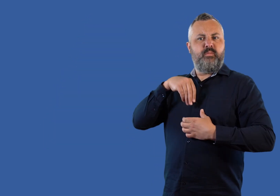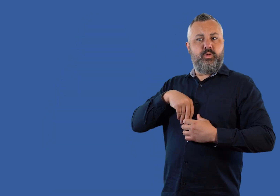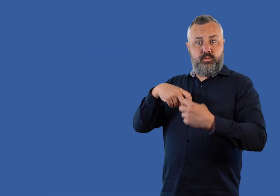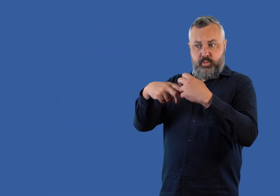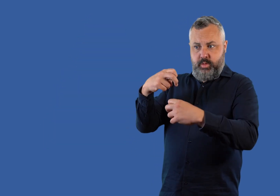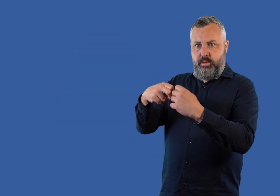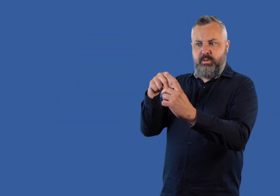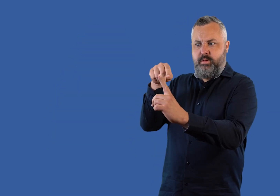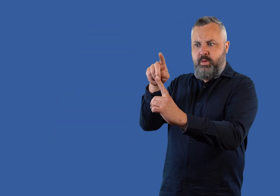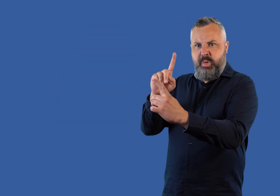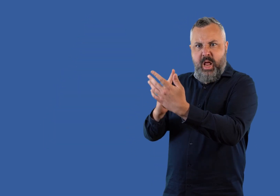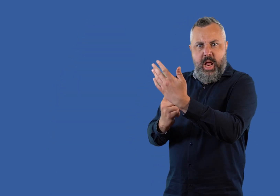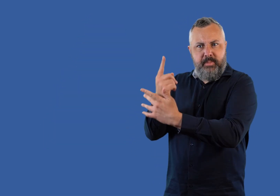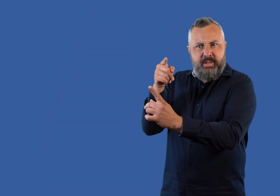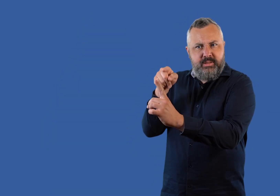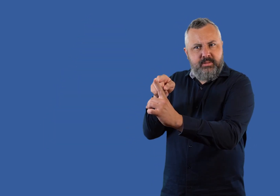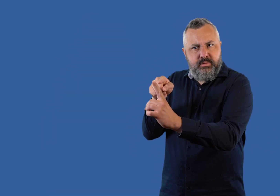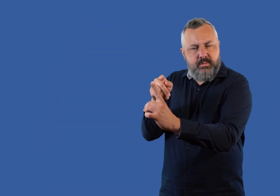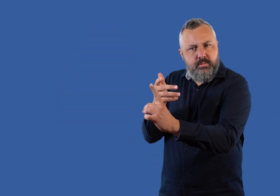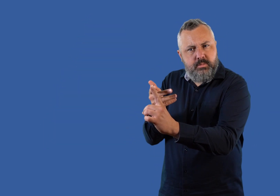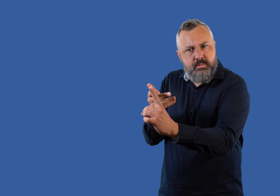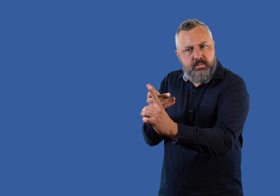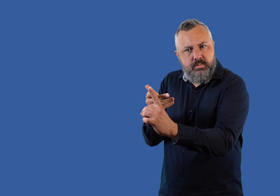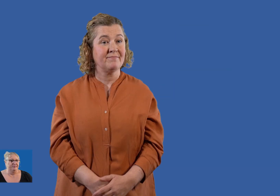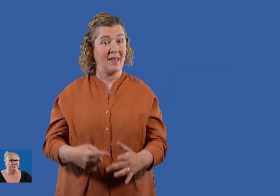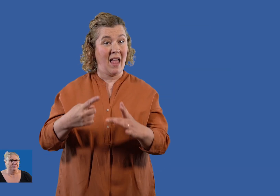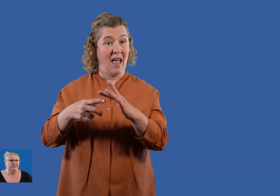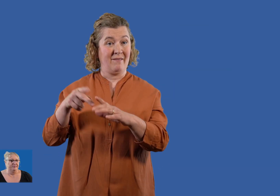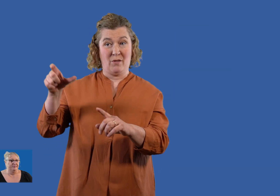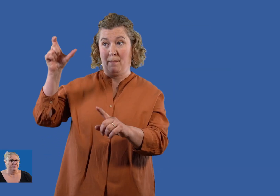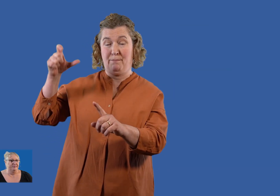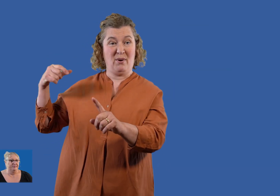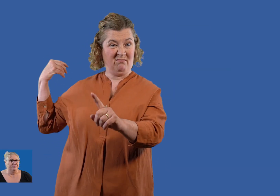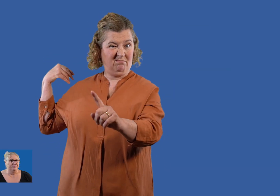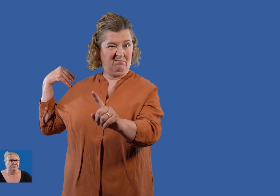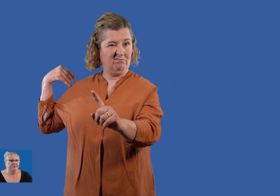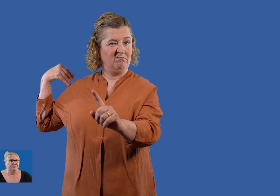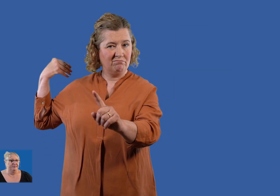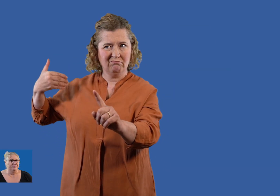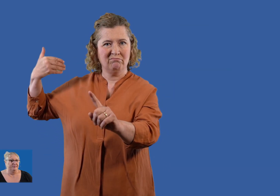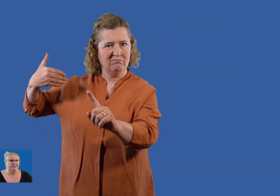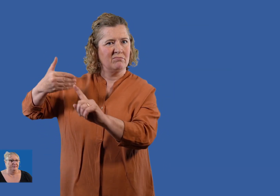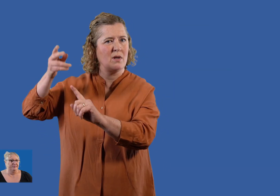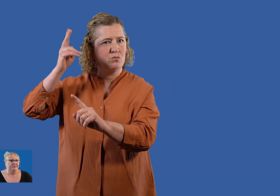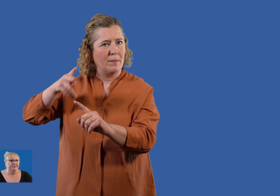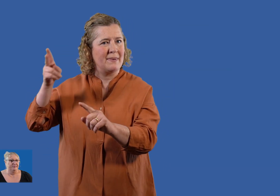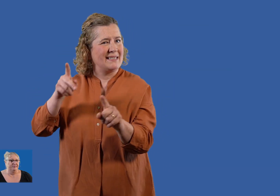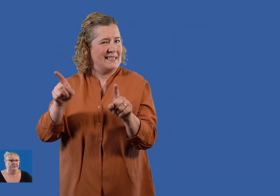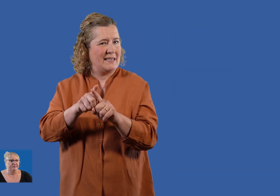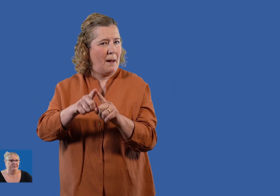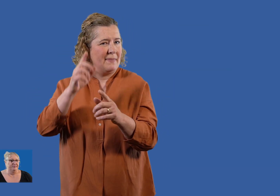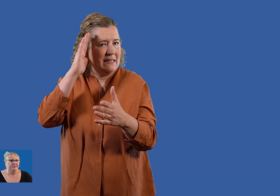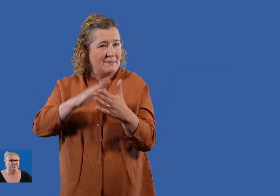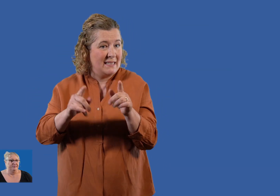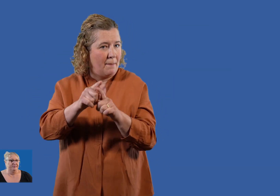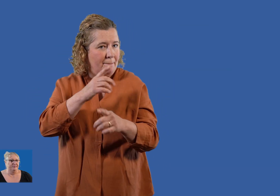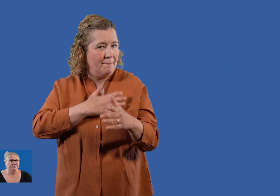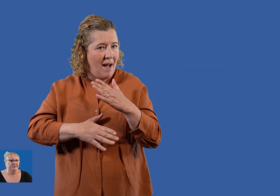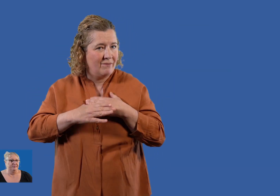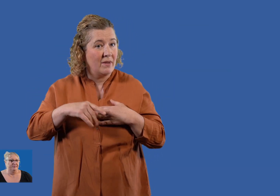when they have a personality disorder? Well, the person has a pattern of experiences and behaviour, deviates